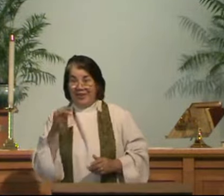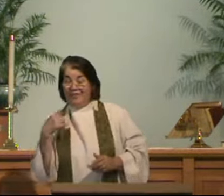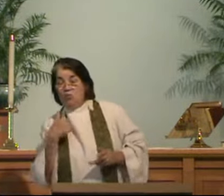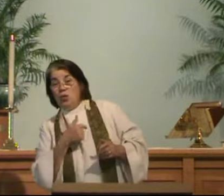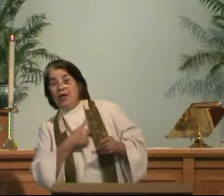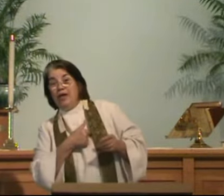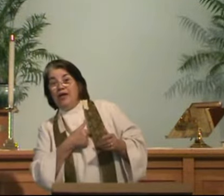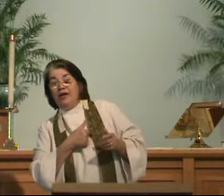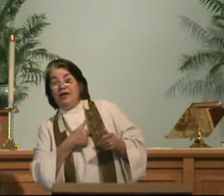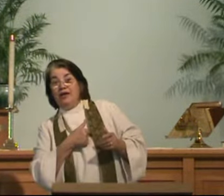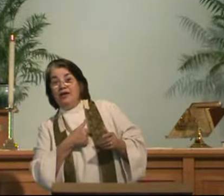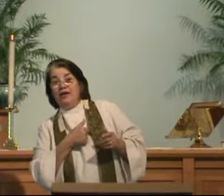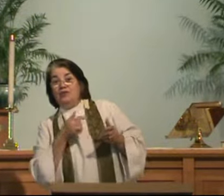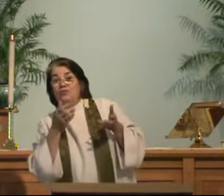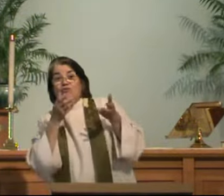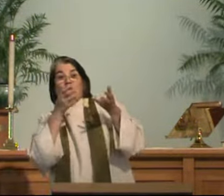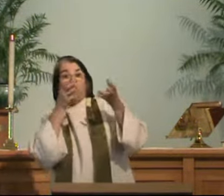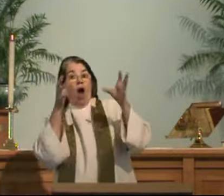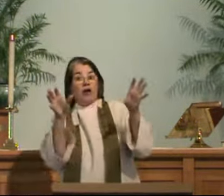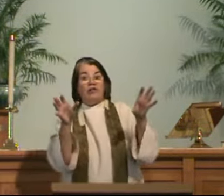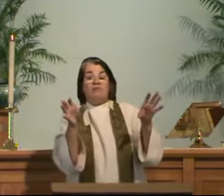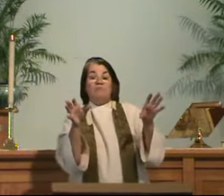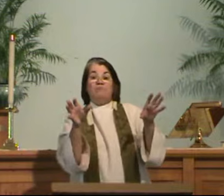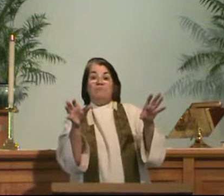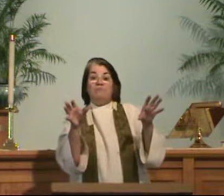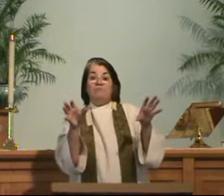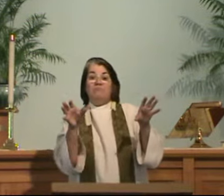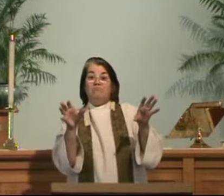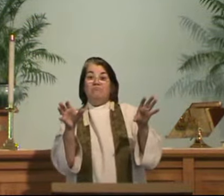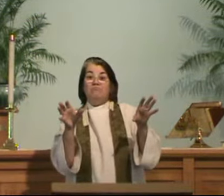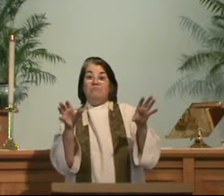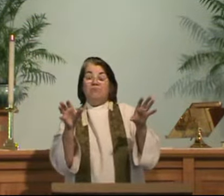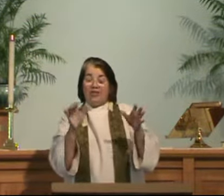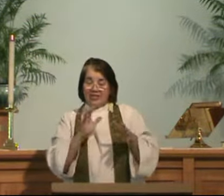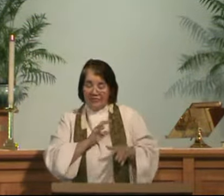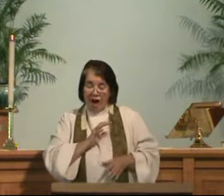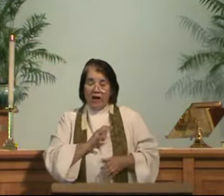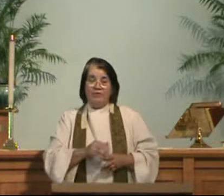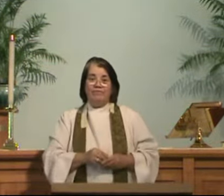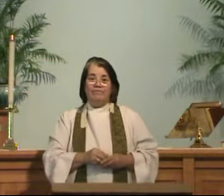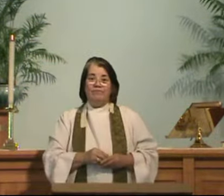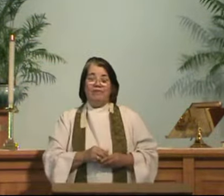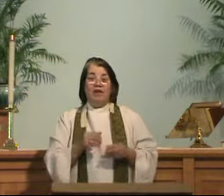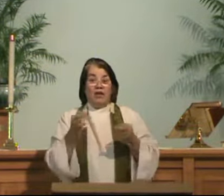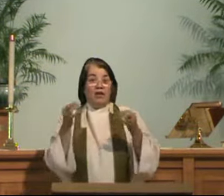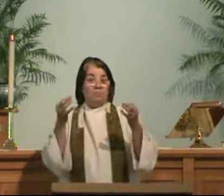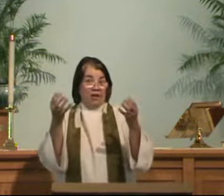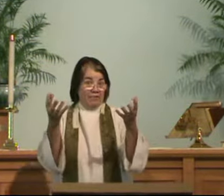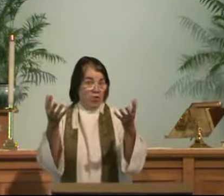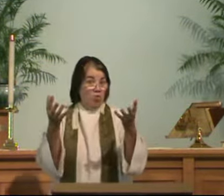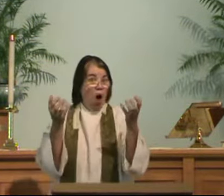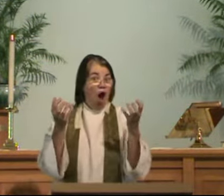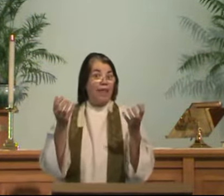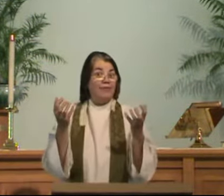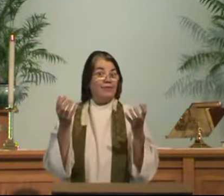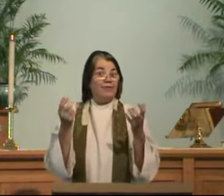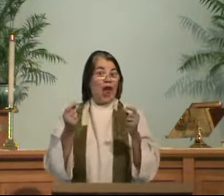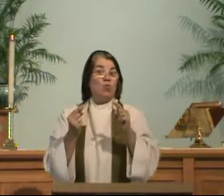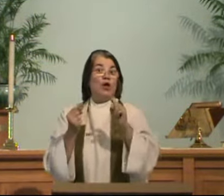If we don't want it, that's fine. If we want it, and we